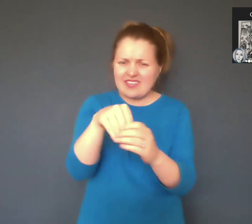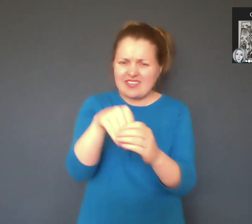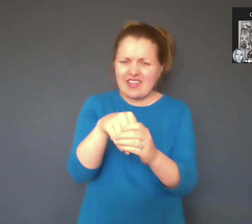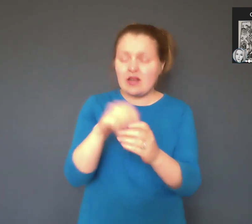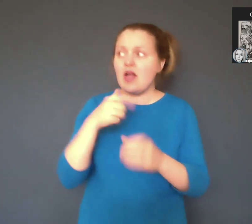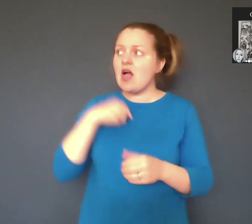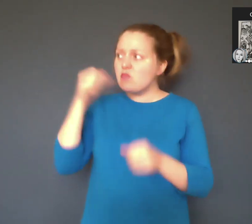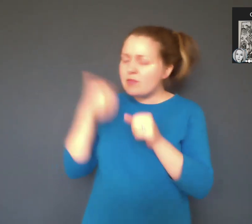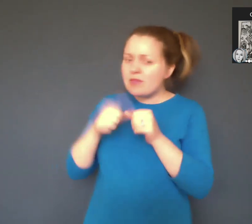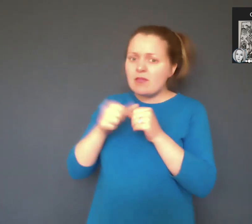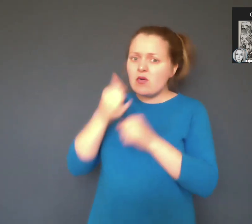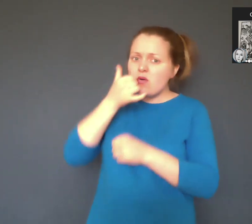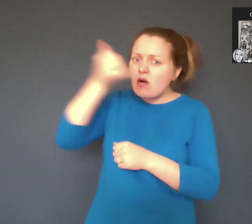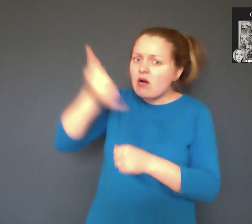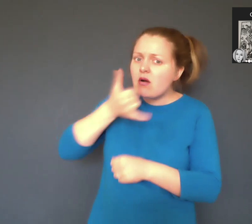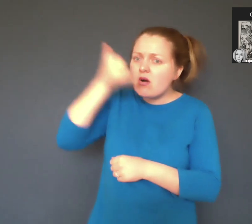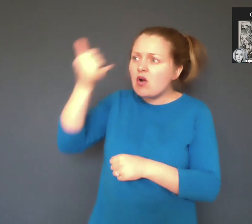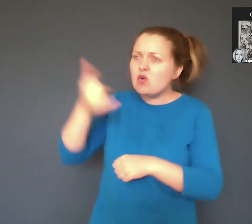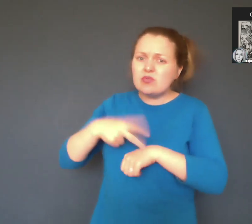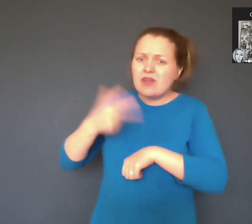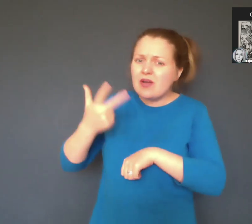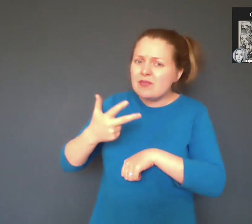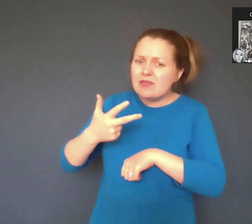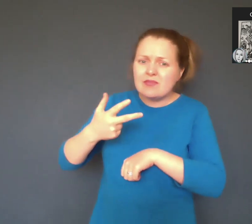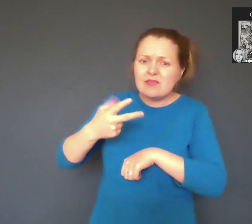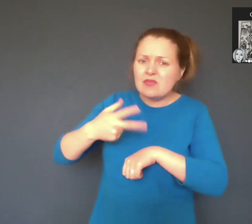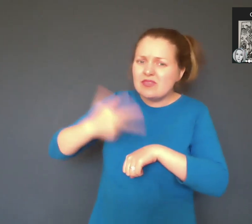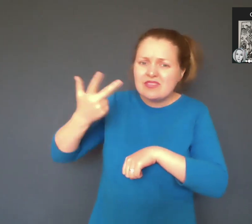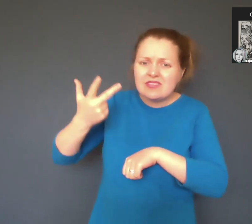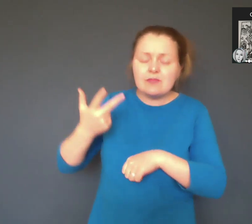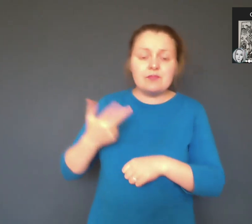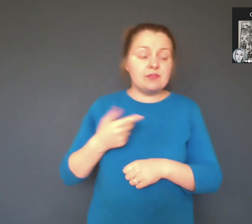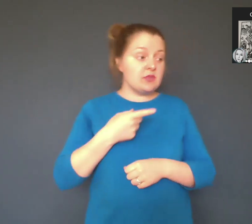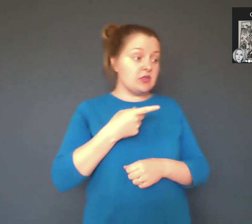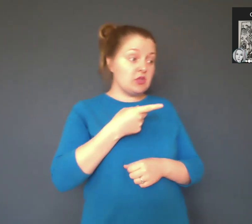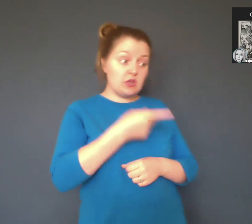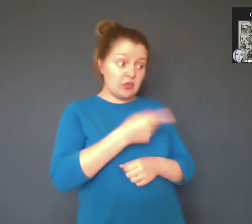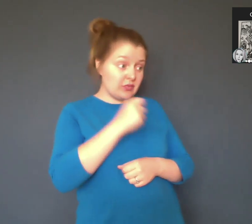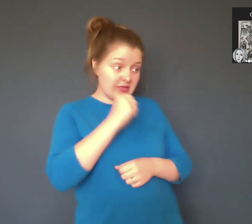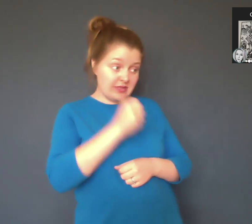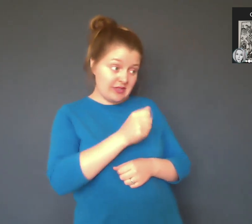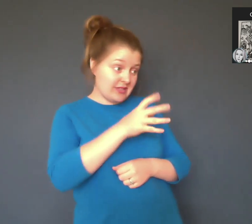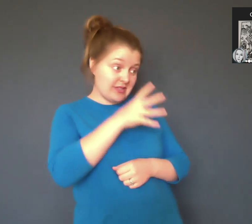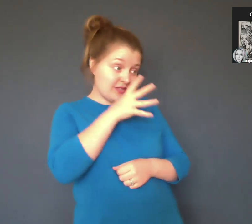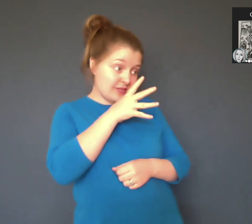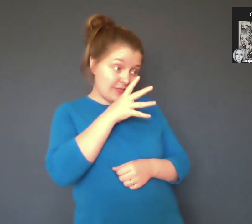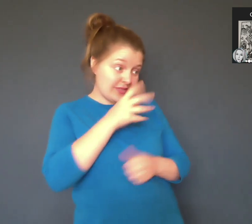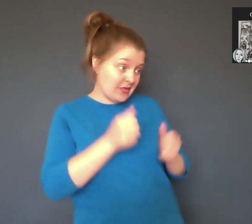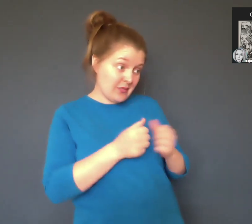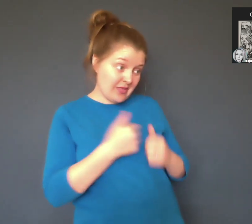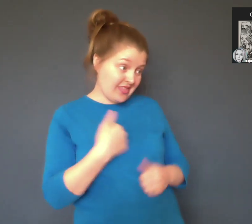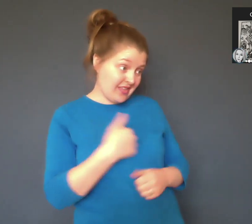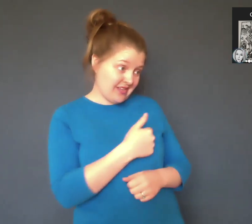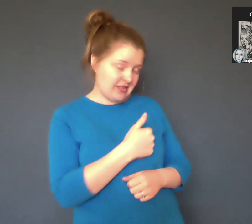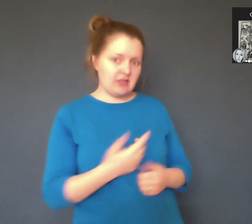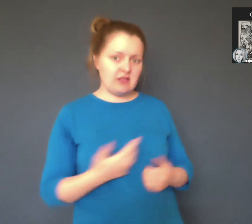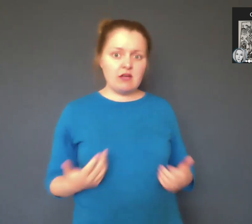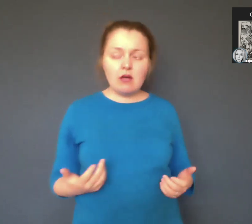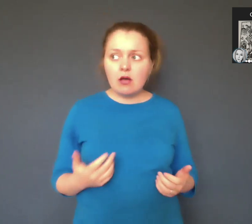replied. "Then that was just another trick," Harvey said. "I should have known." "But who was playing all